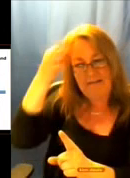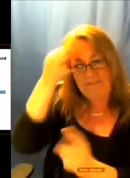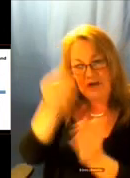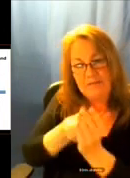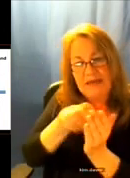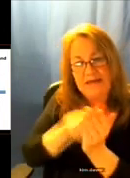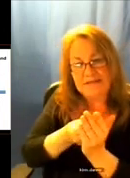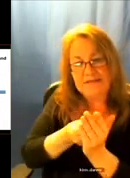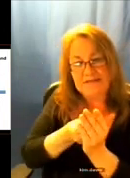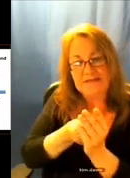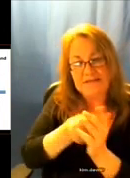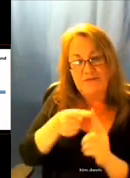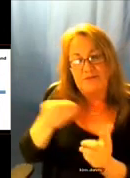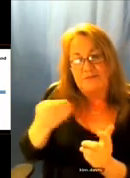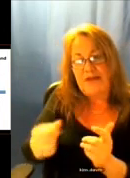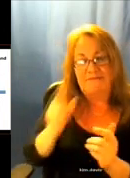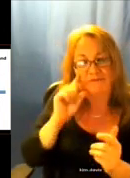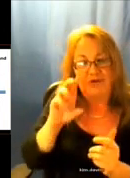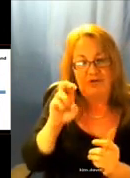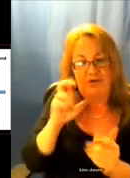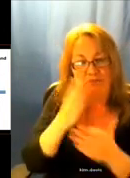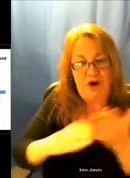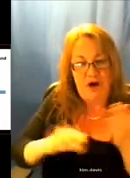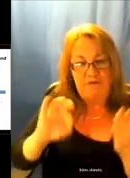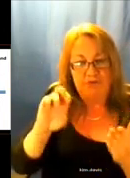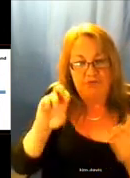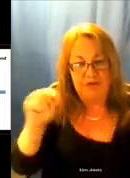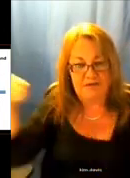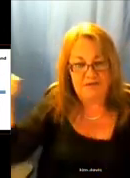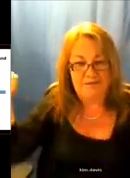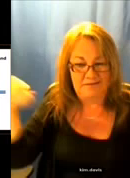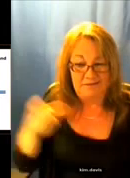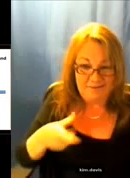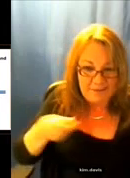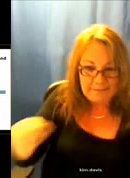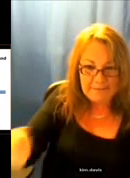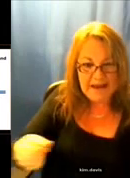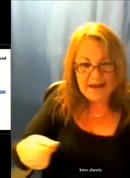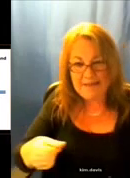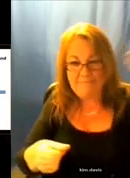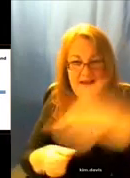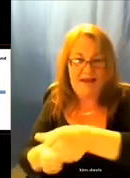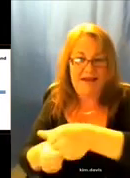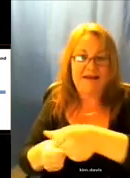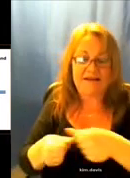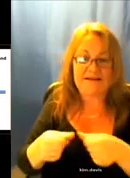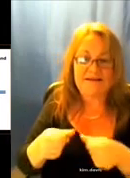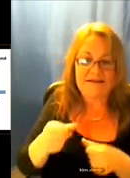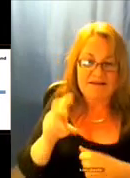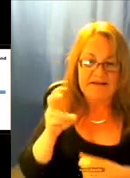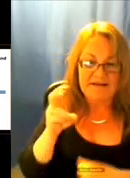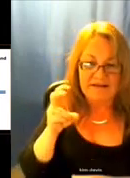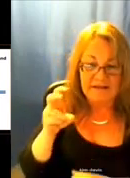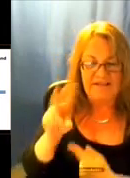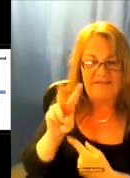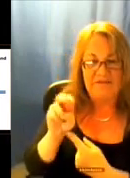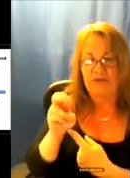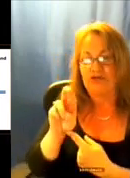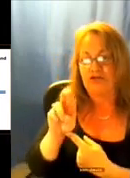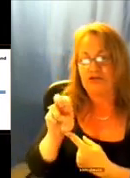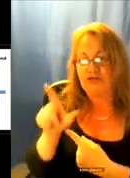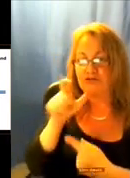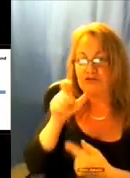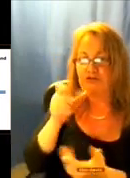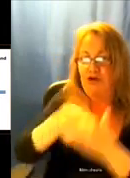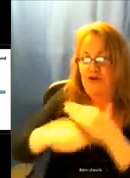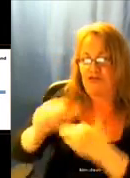a landlord that does accept federal funds is part in there, so that the